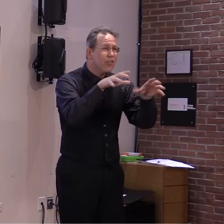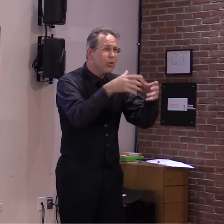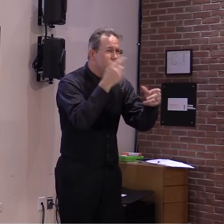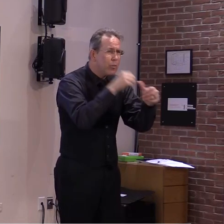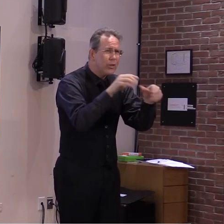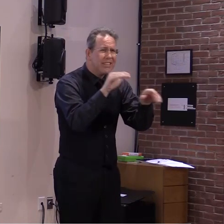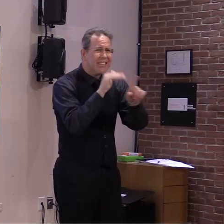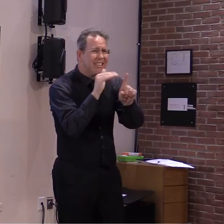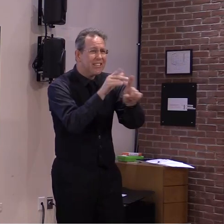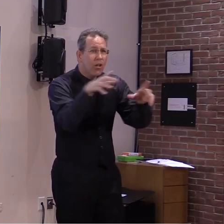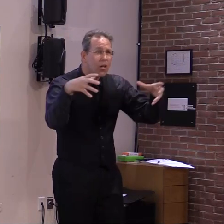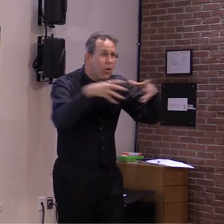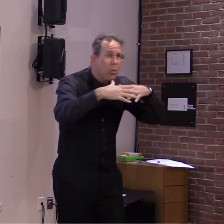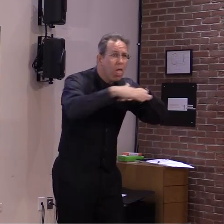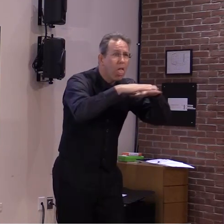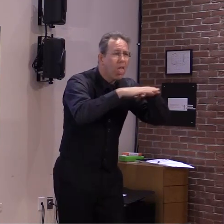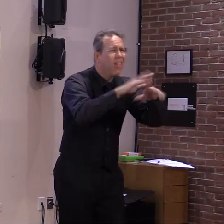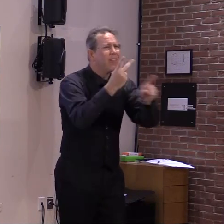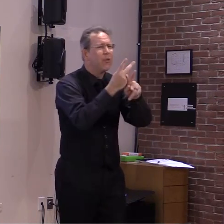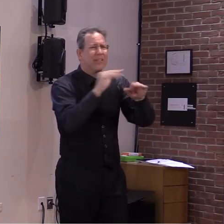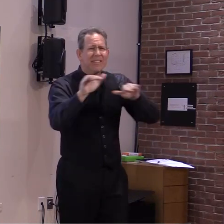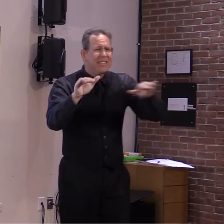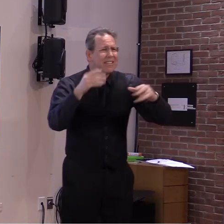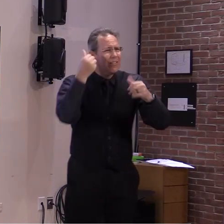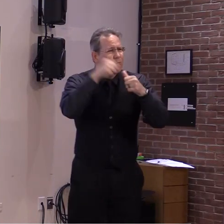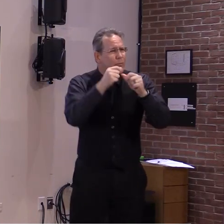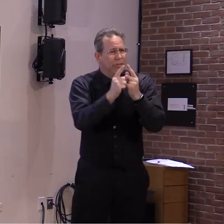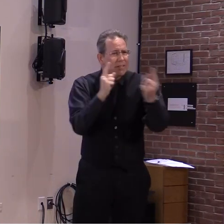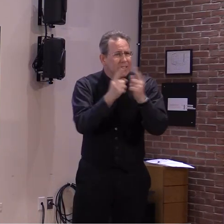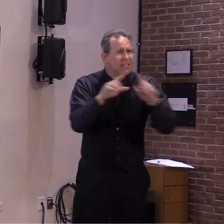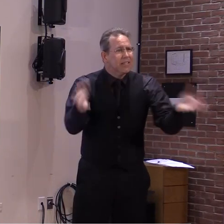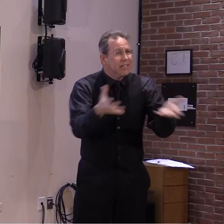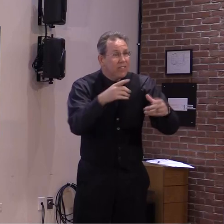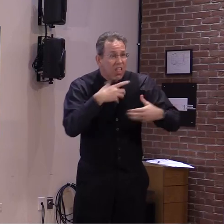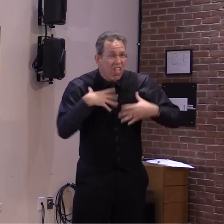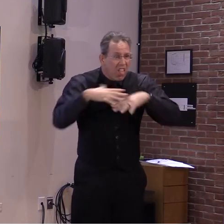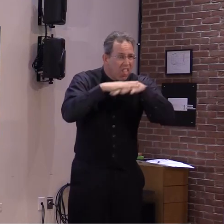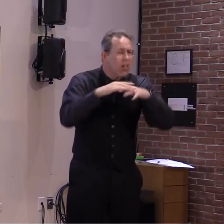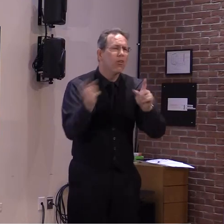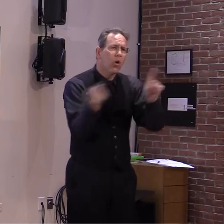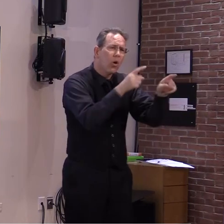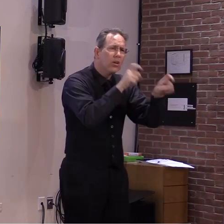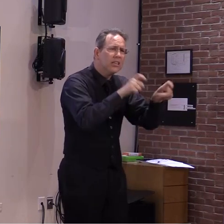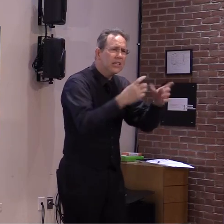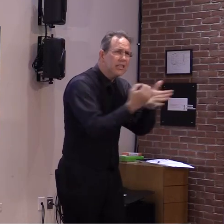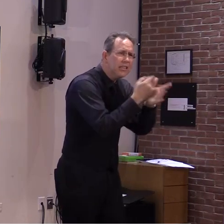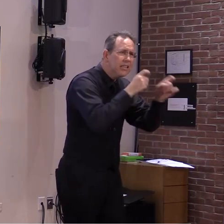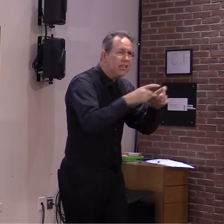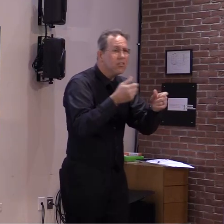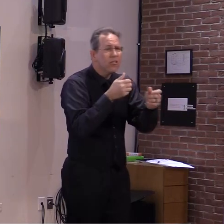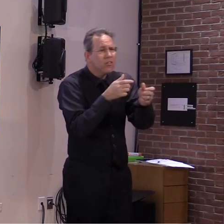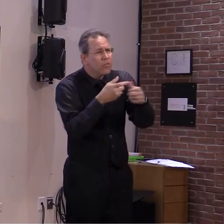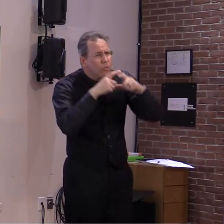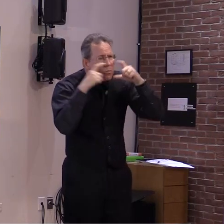families, get tested frequently, and follow the public health guidance to the greatest degree that they can.